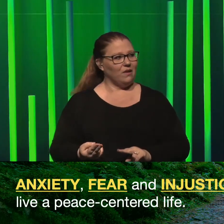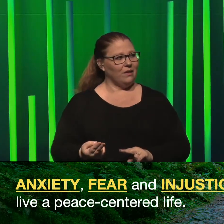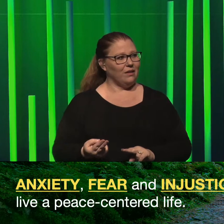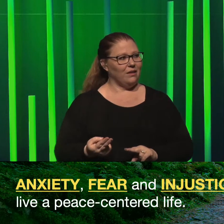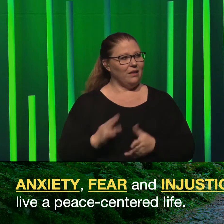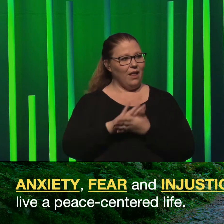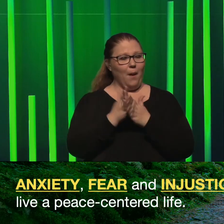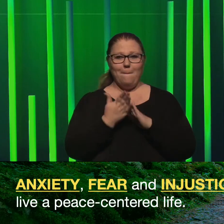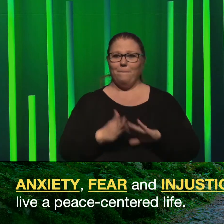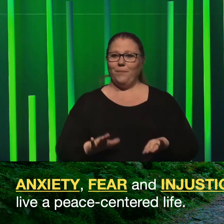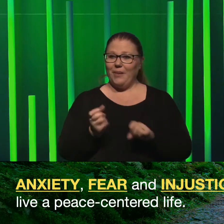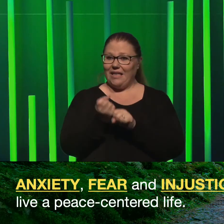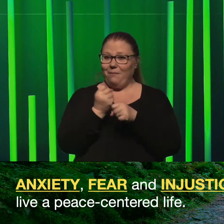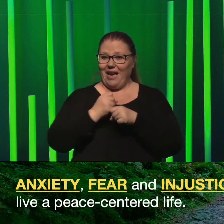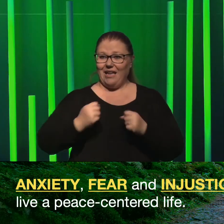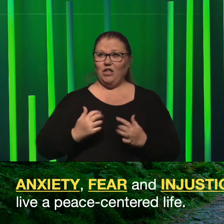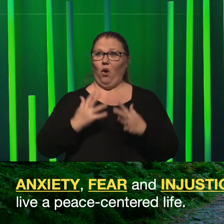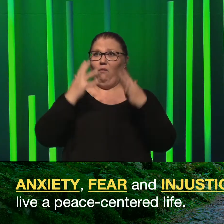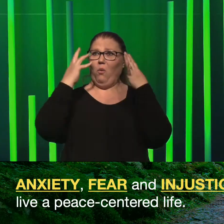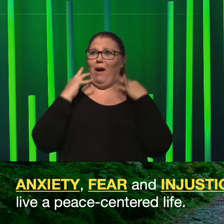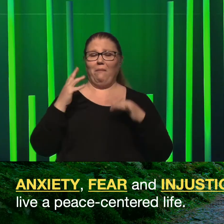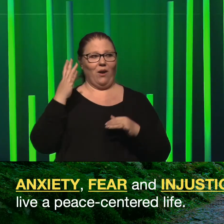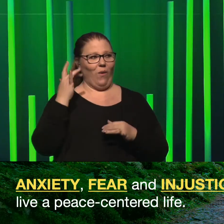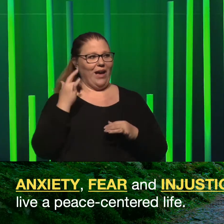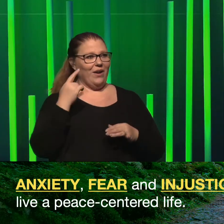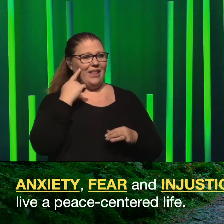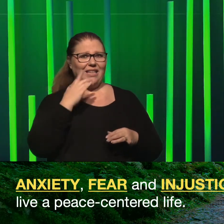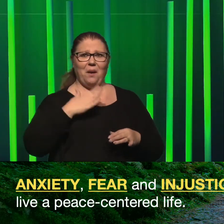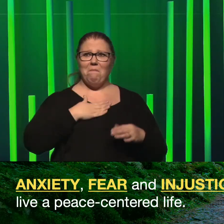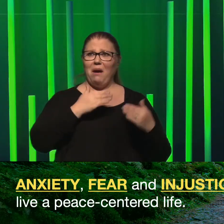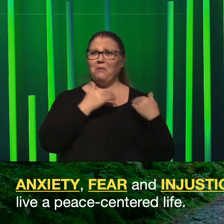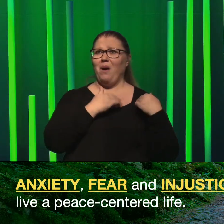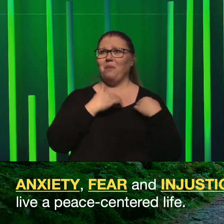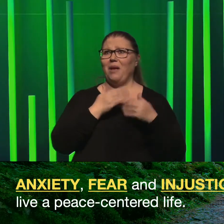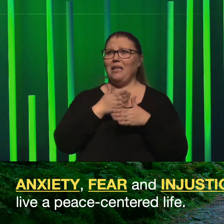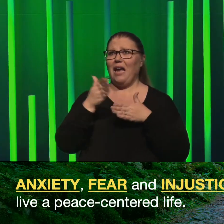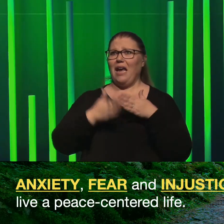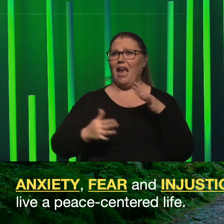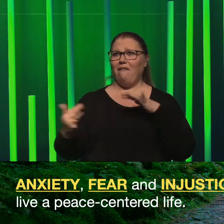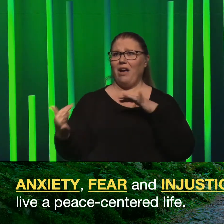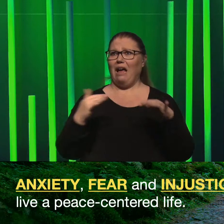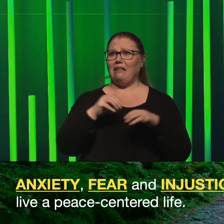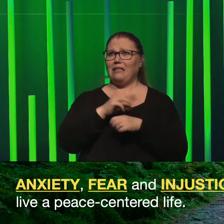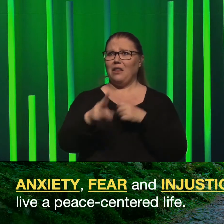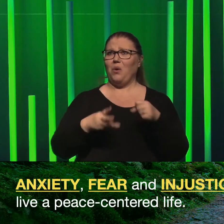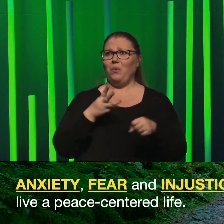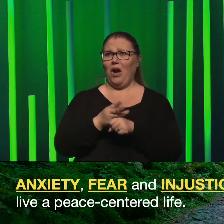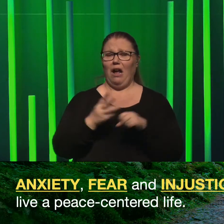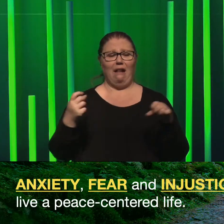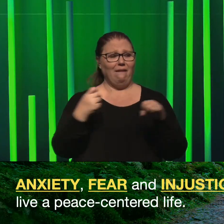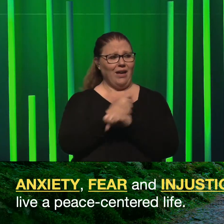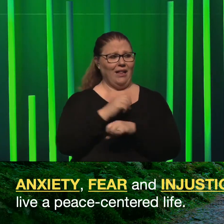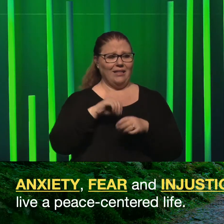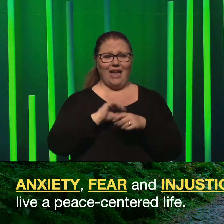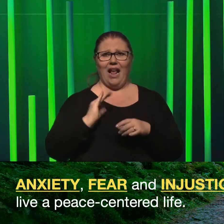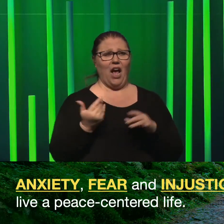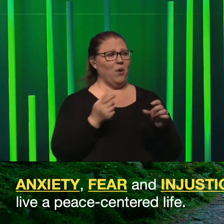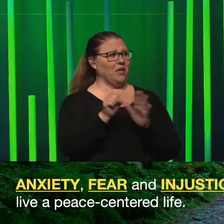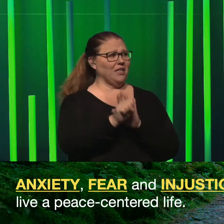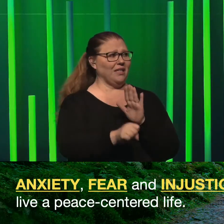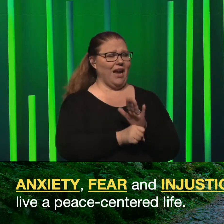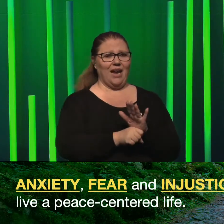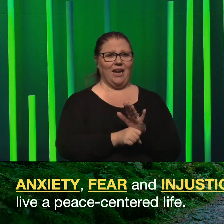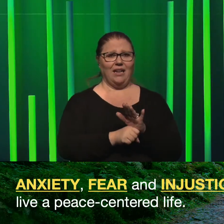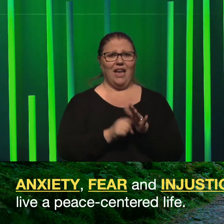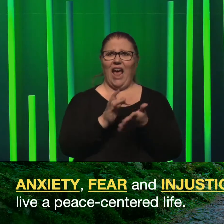Peacemaking can be overwhelming because we can get caught up to think that it's our job to end violence in the world, to end violence in our state, to end